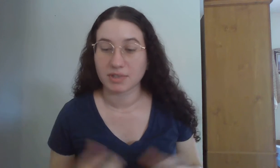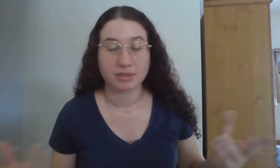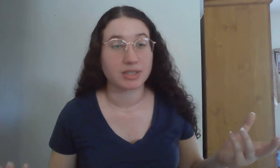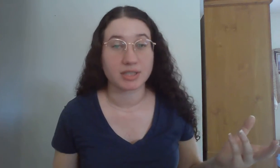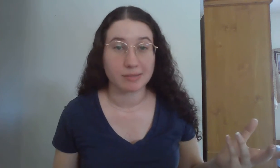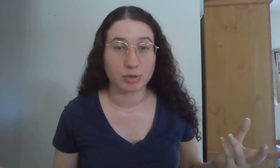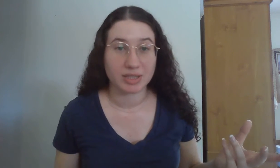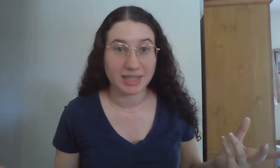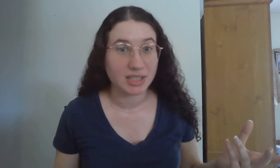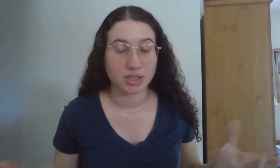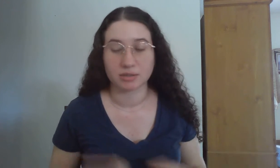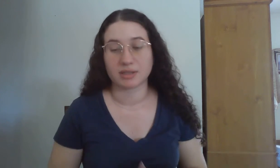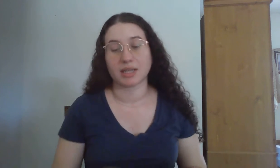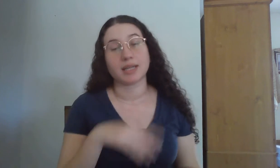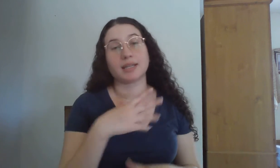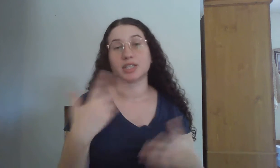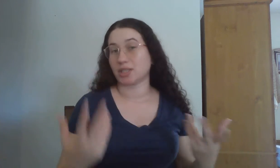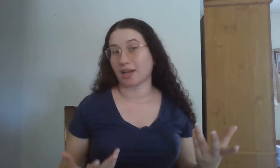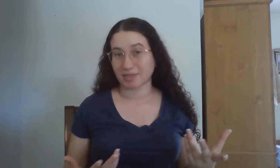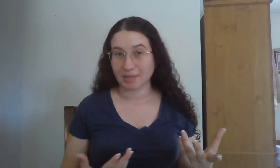There is a table in the kitchen. You say it kitchen have table.